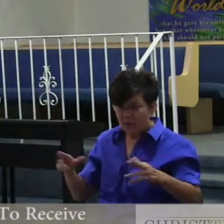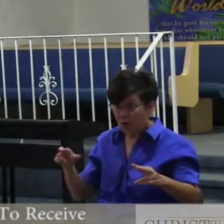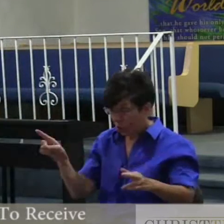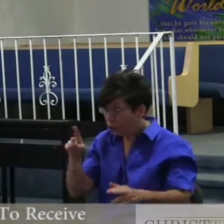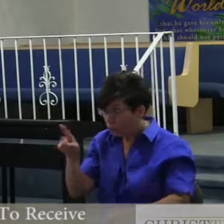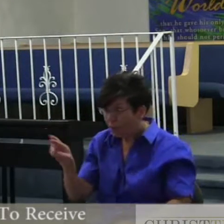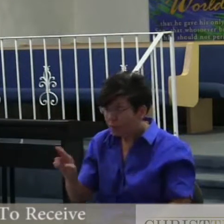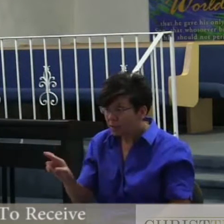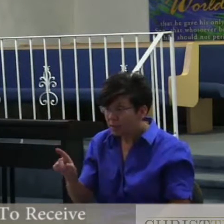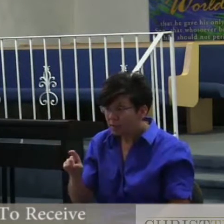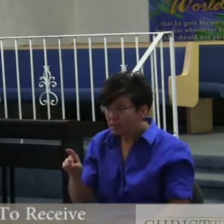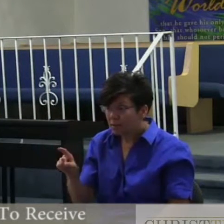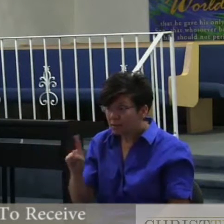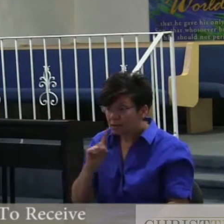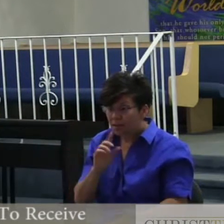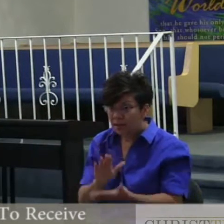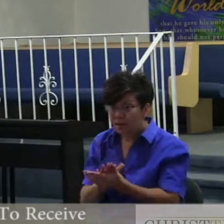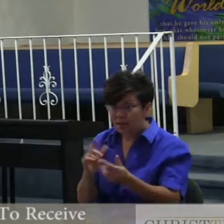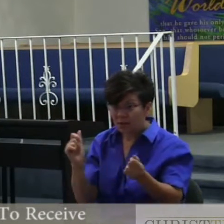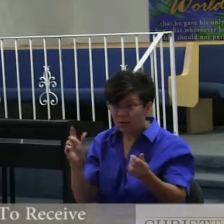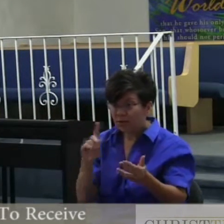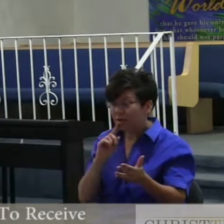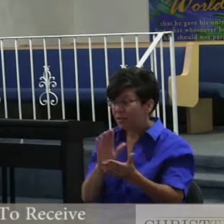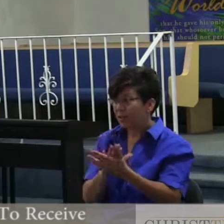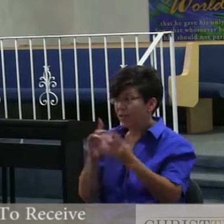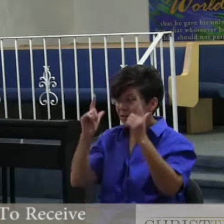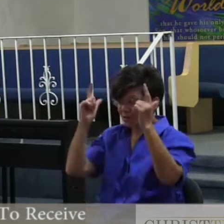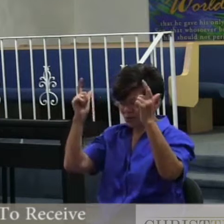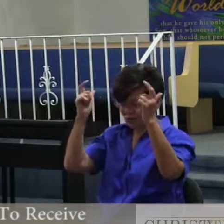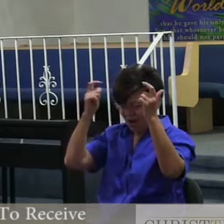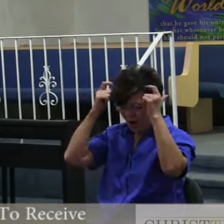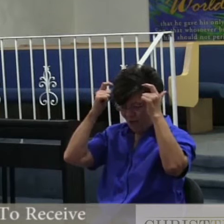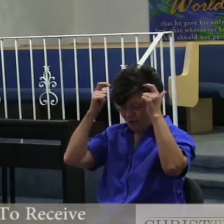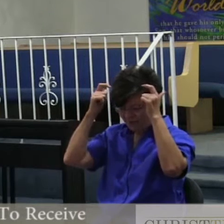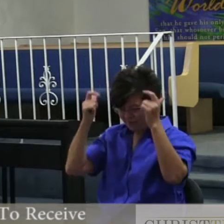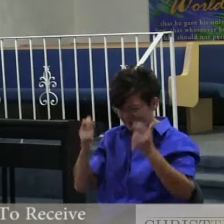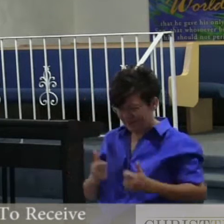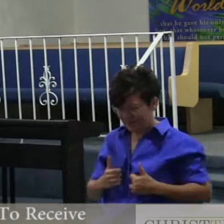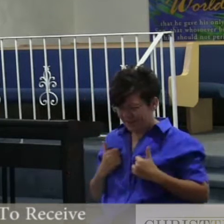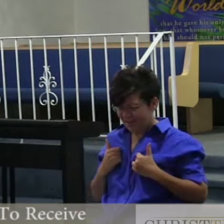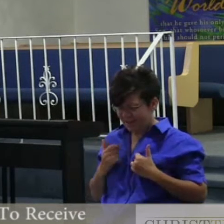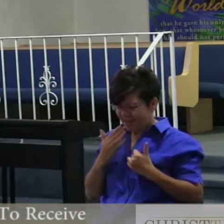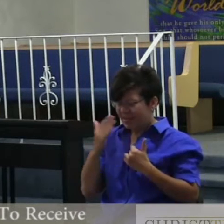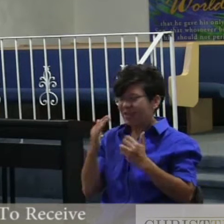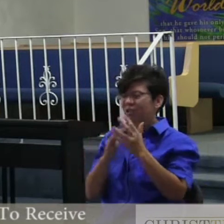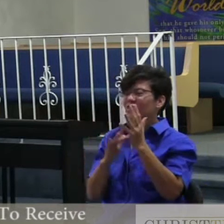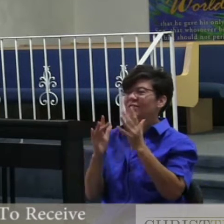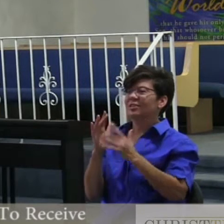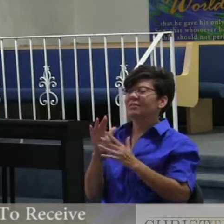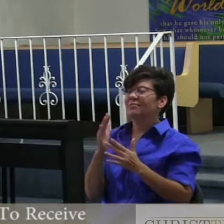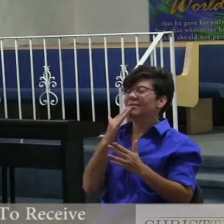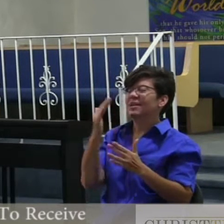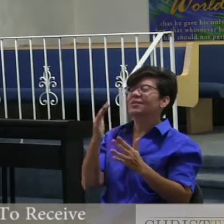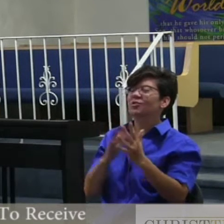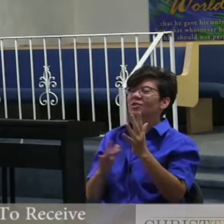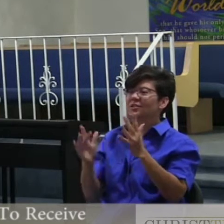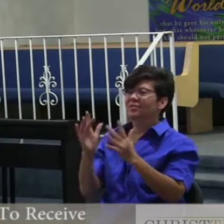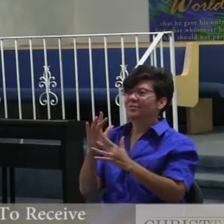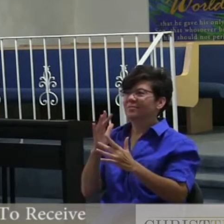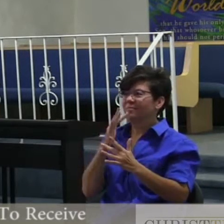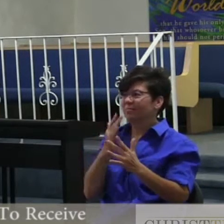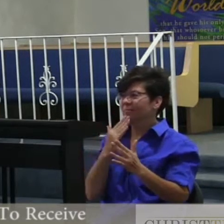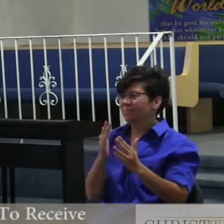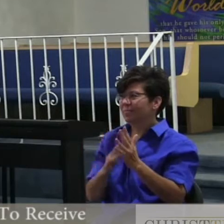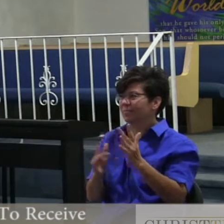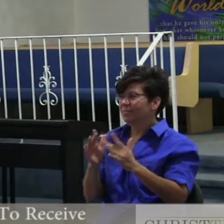ready? Hallelujah. To wear a crown of life. Thank you, Jesus. Thank you, Jesus. So many of us